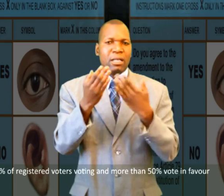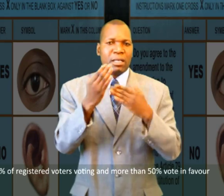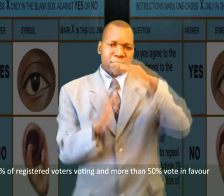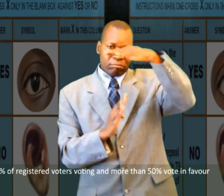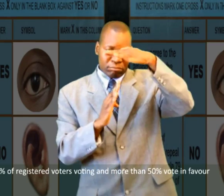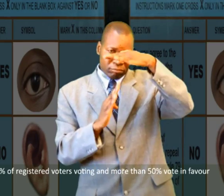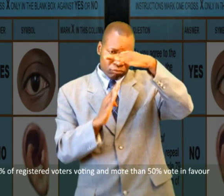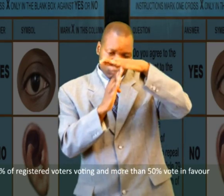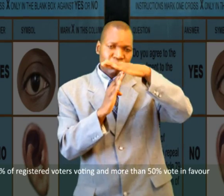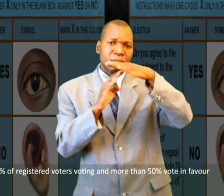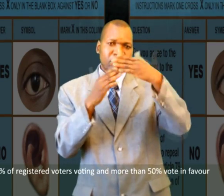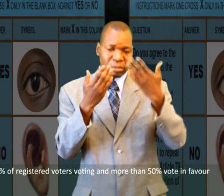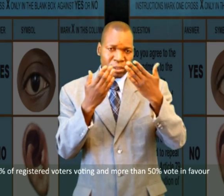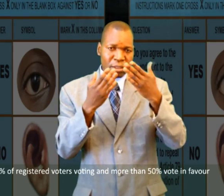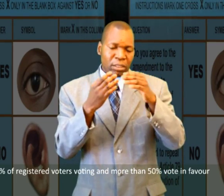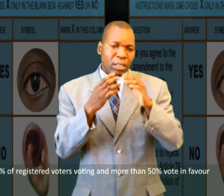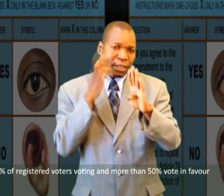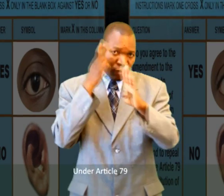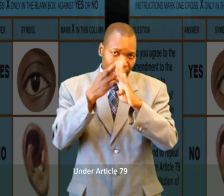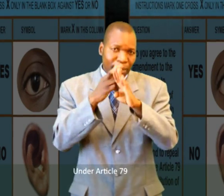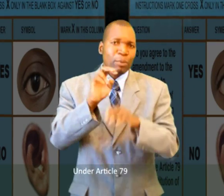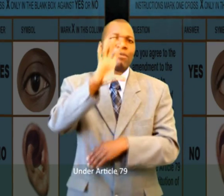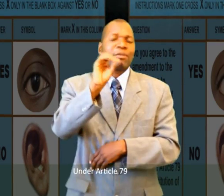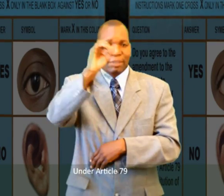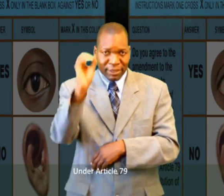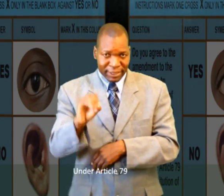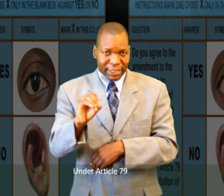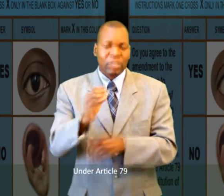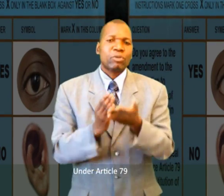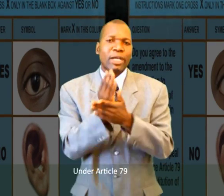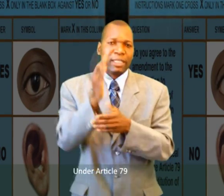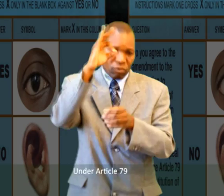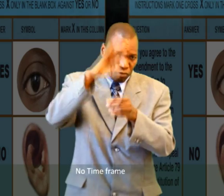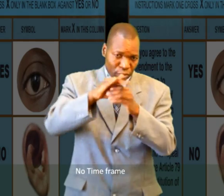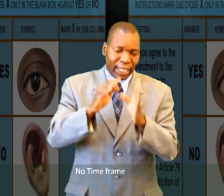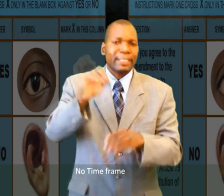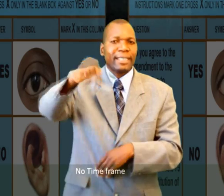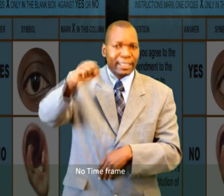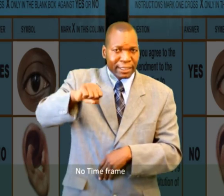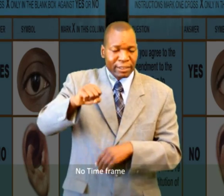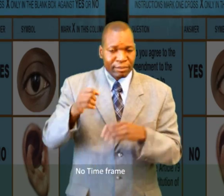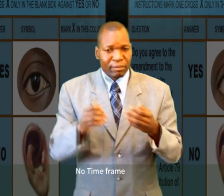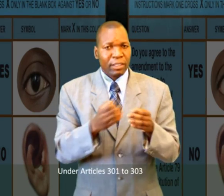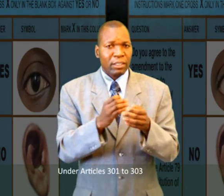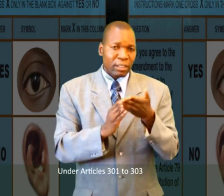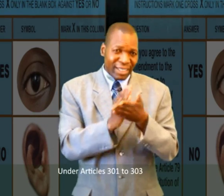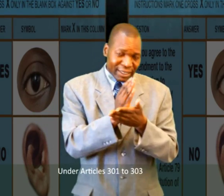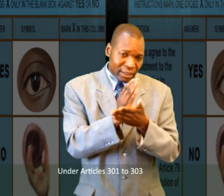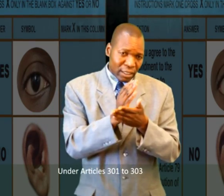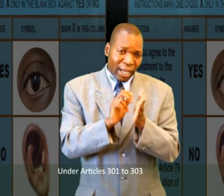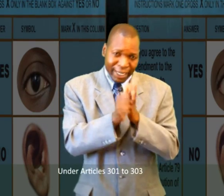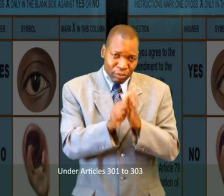50% of vote in favor. Under Article 79, no time frame. Under